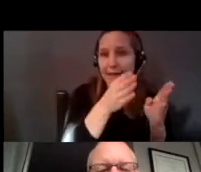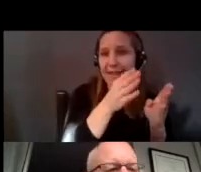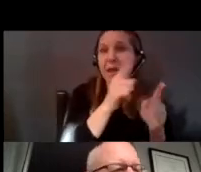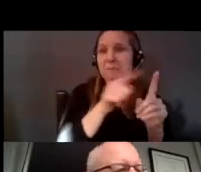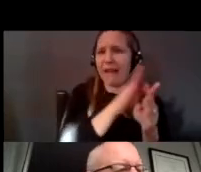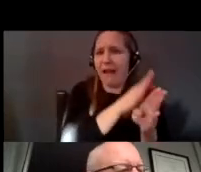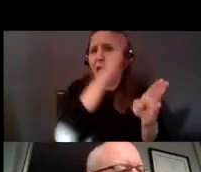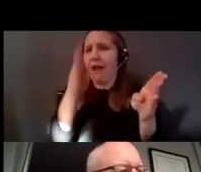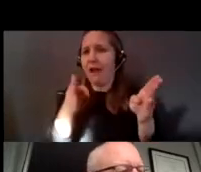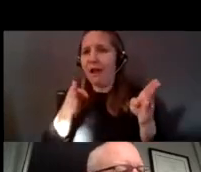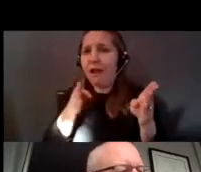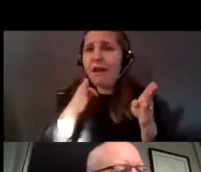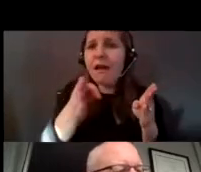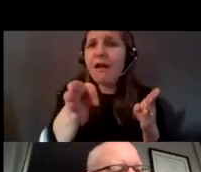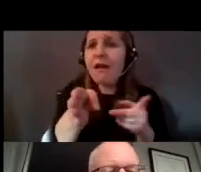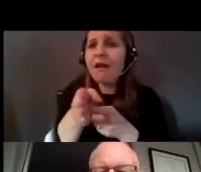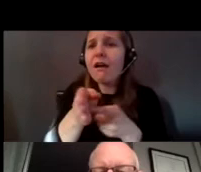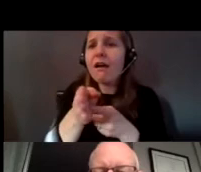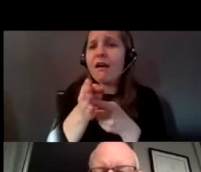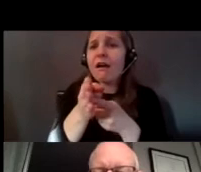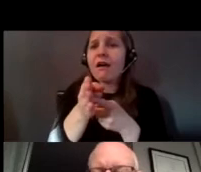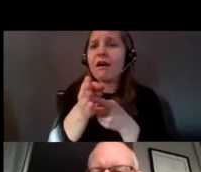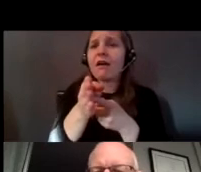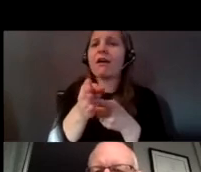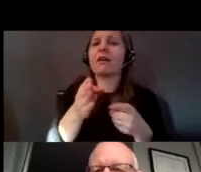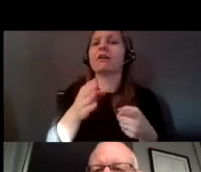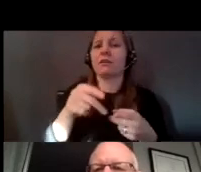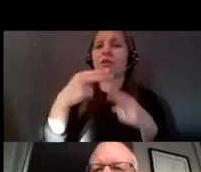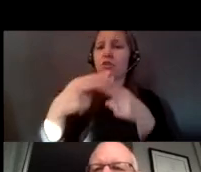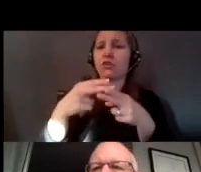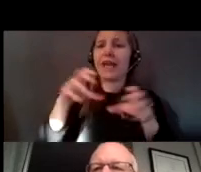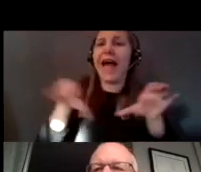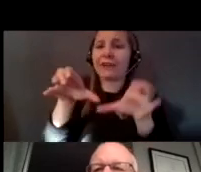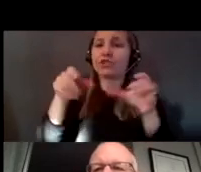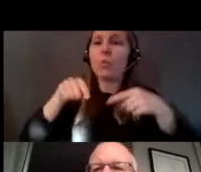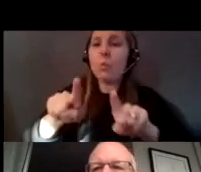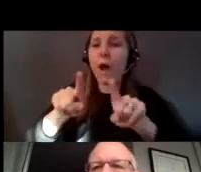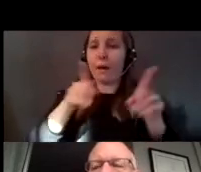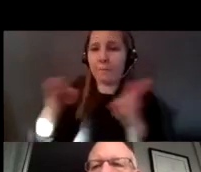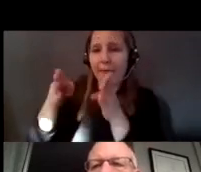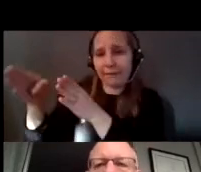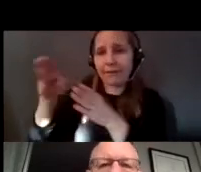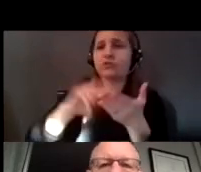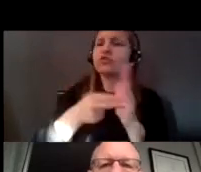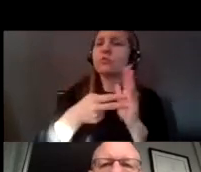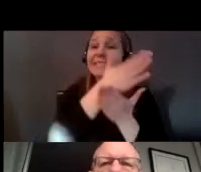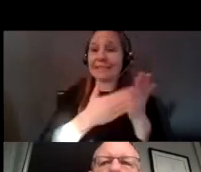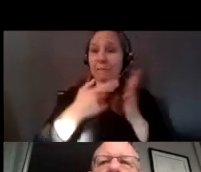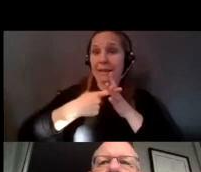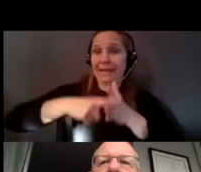activity that's travels in parallel with that is action while planning, where a number of initiatives